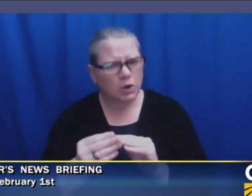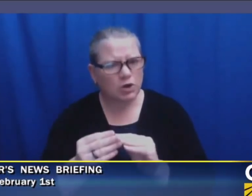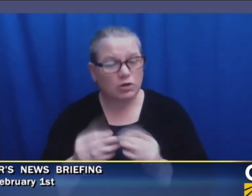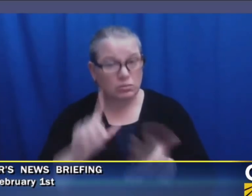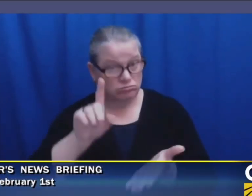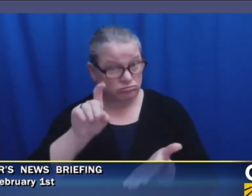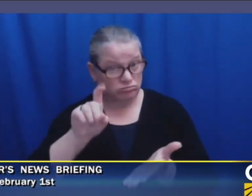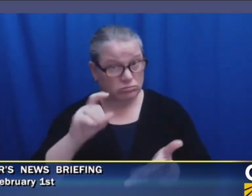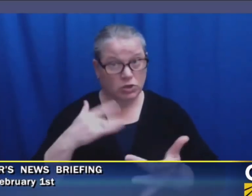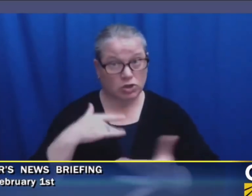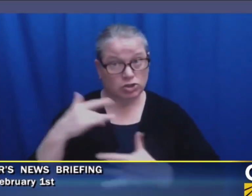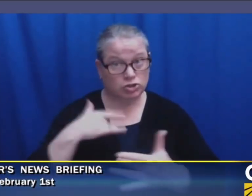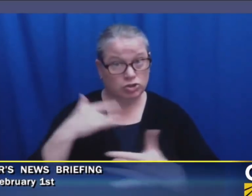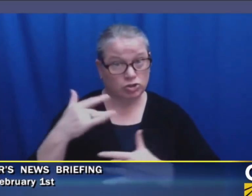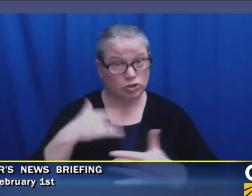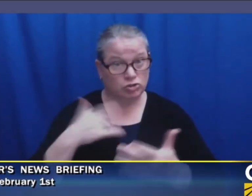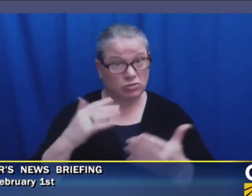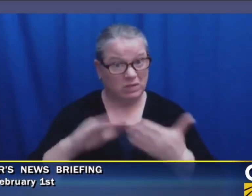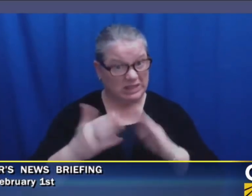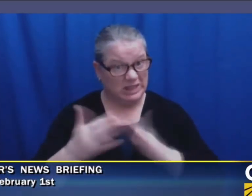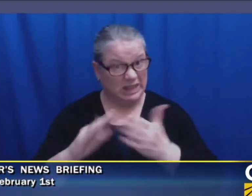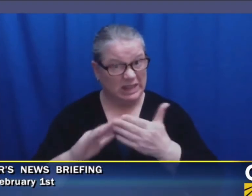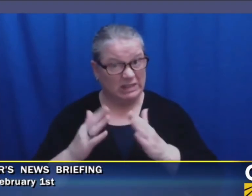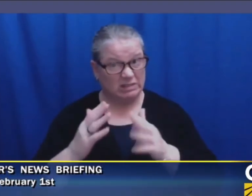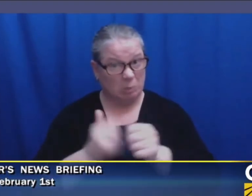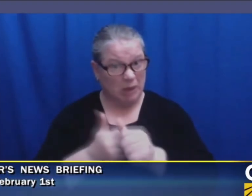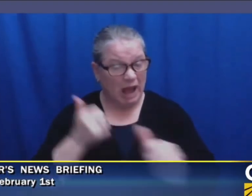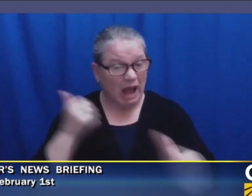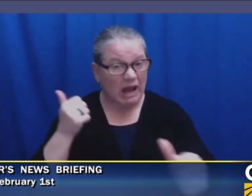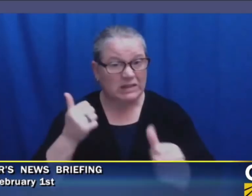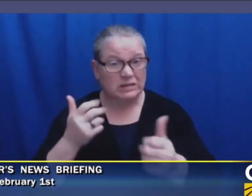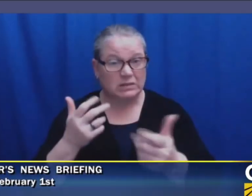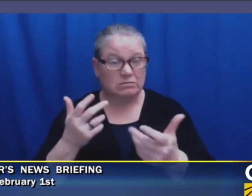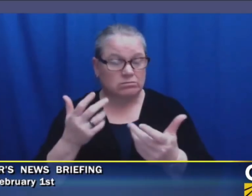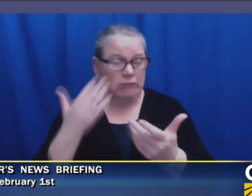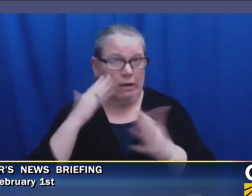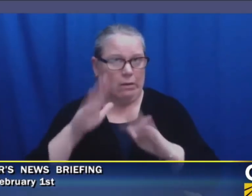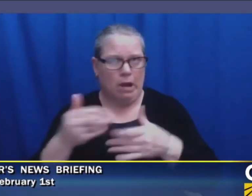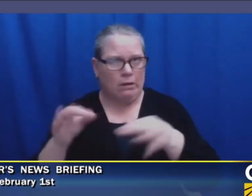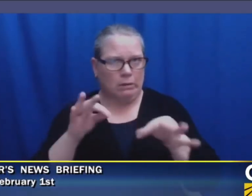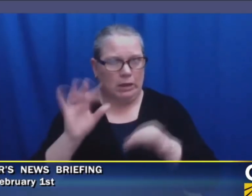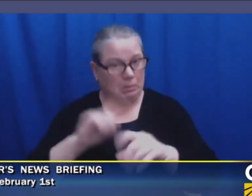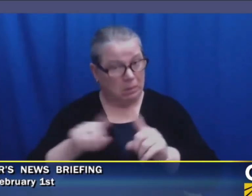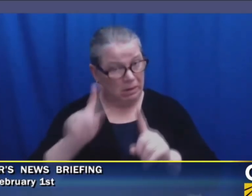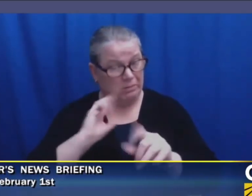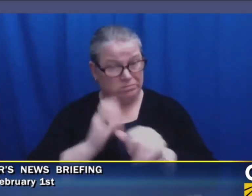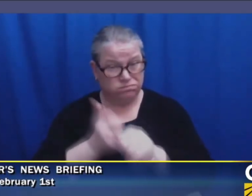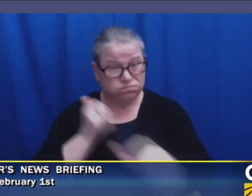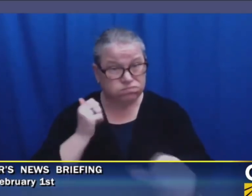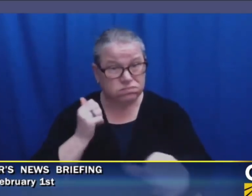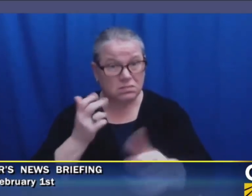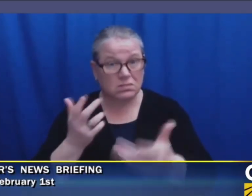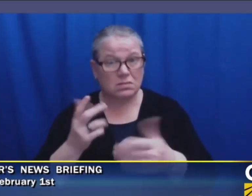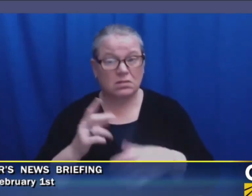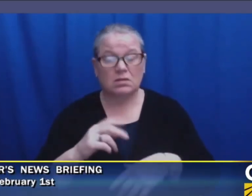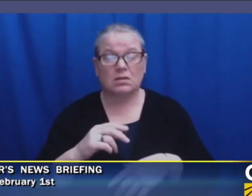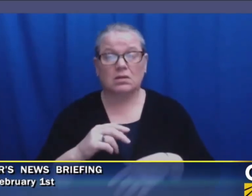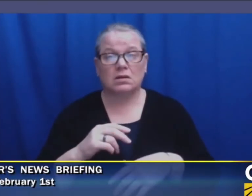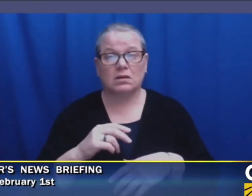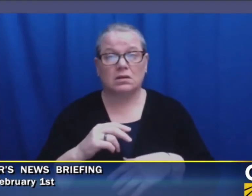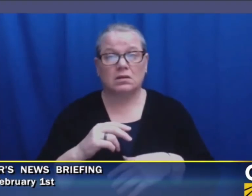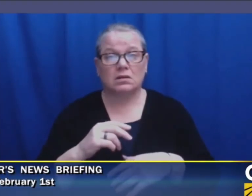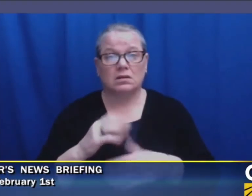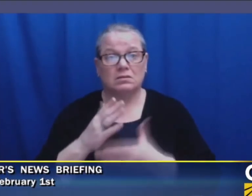are lagging behind, so a better way to put it, and some of our bigger cities are